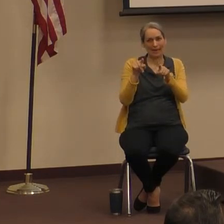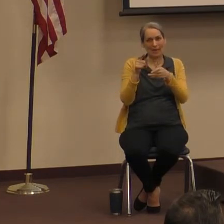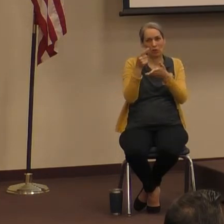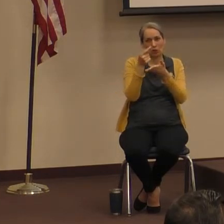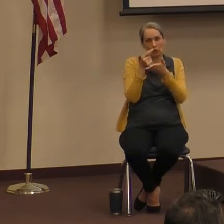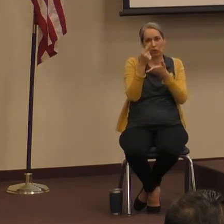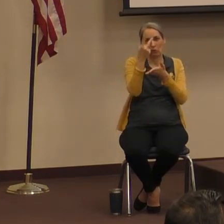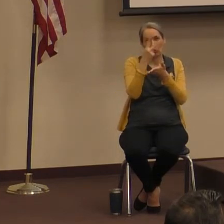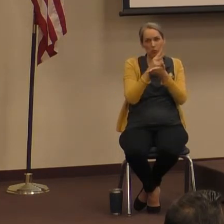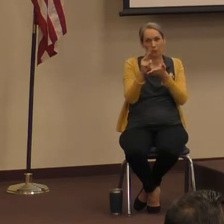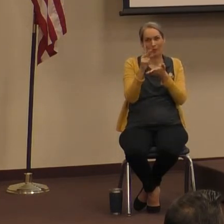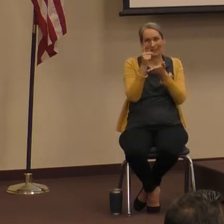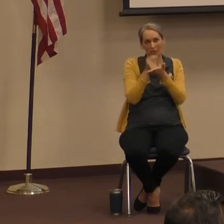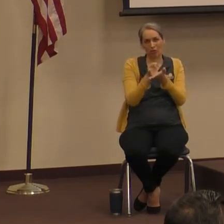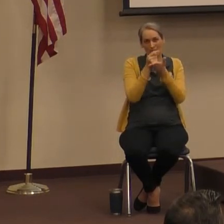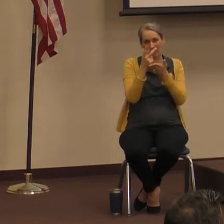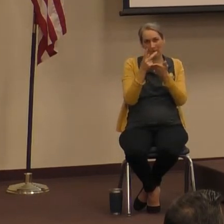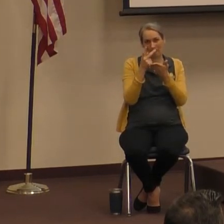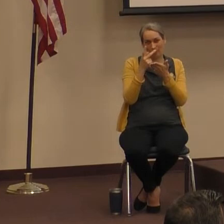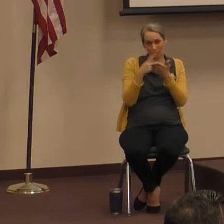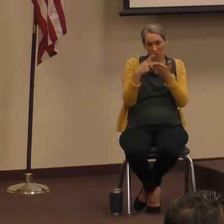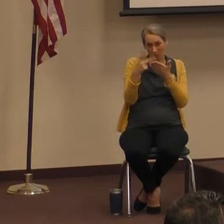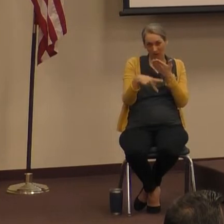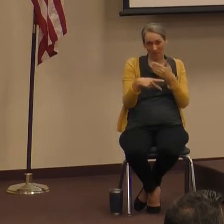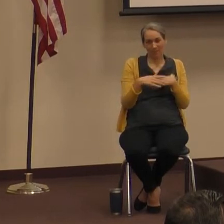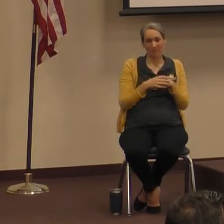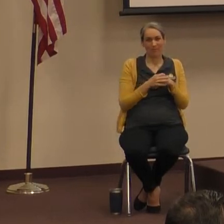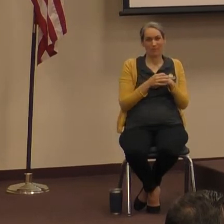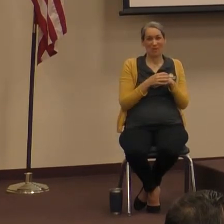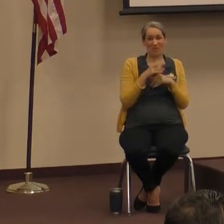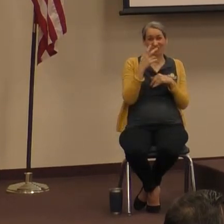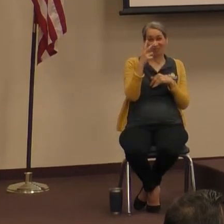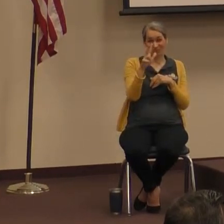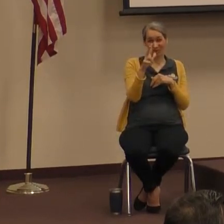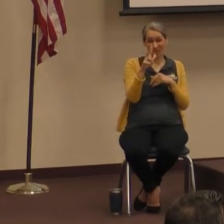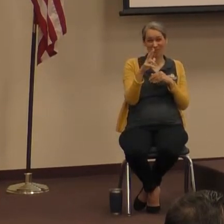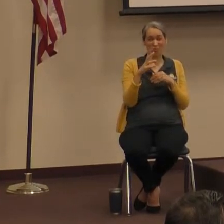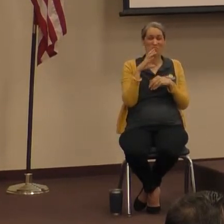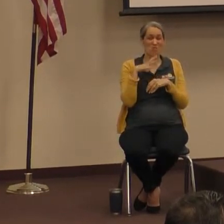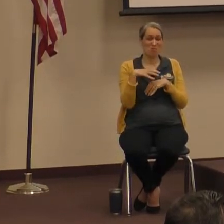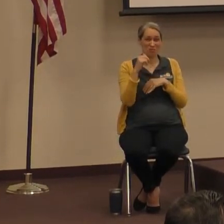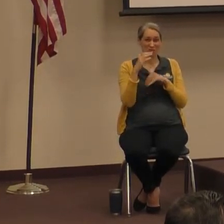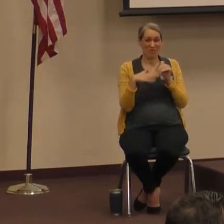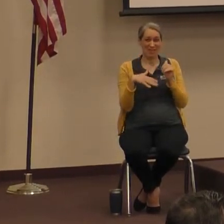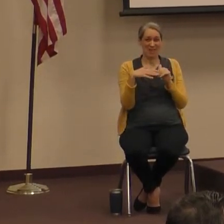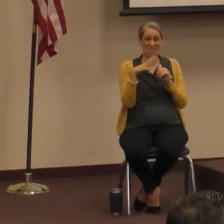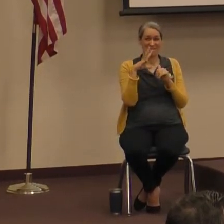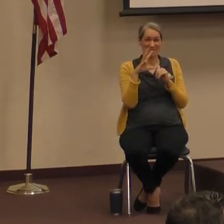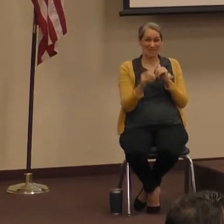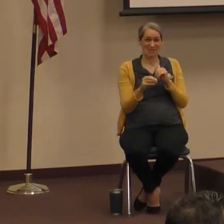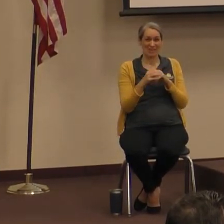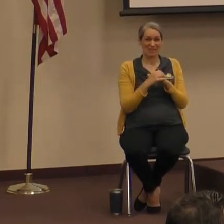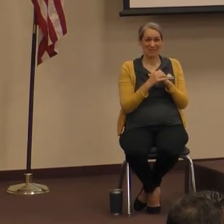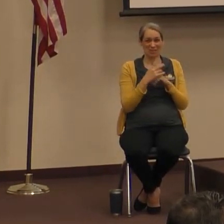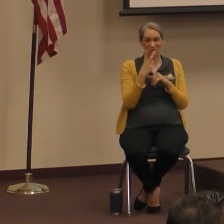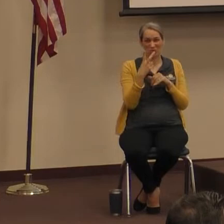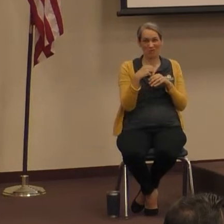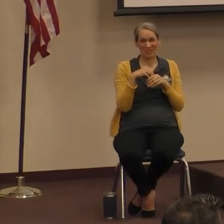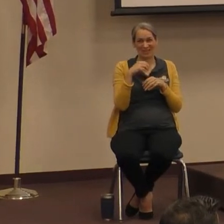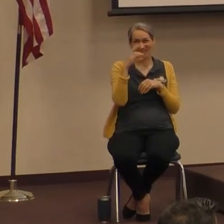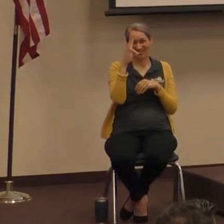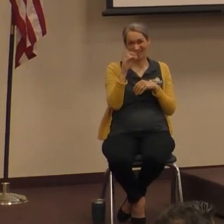this 2-week program, 3 out of 10 were over 50 years old. 1 was in his 70s. And 2 of those men were pillars in their